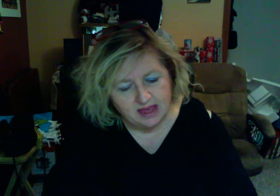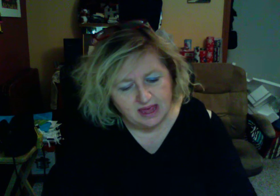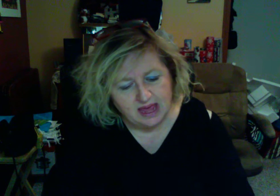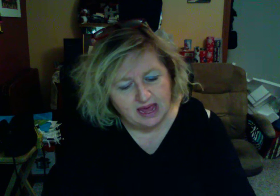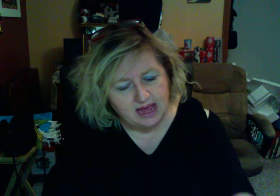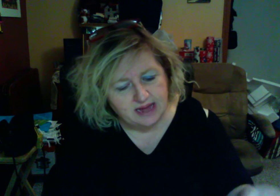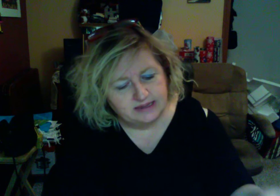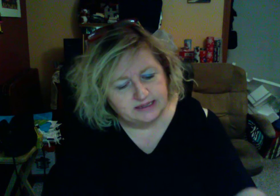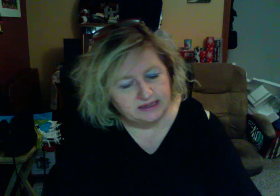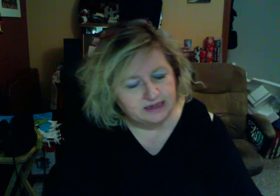And